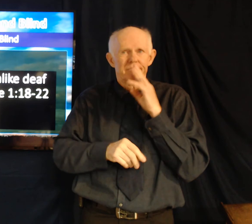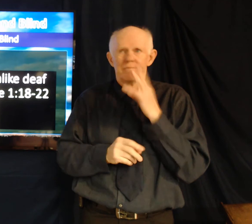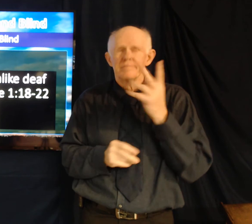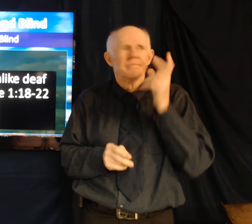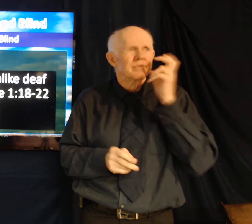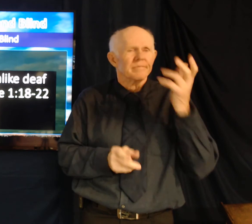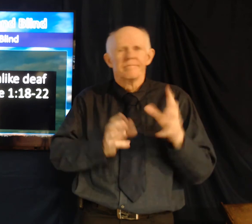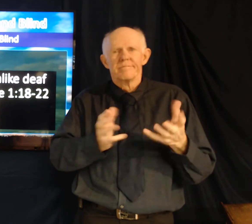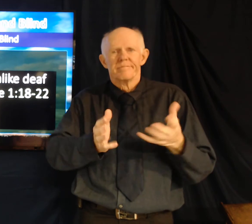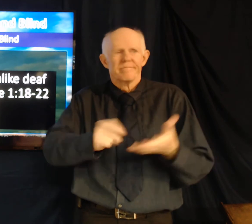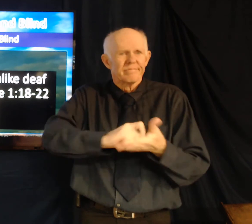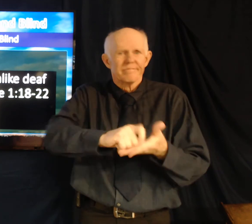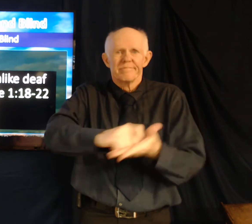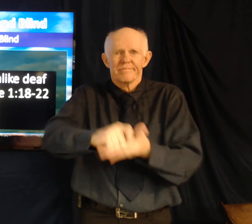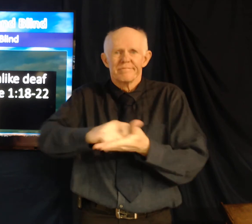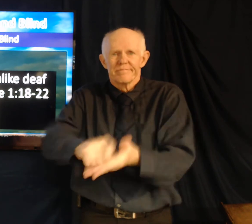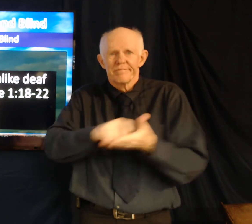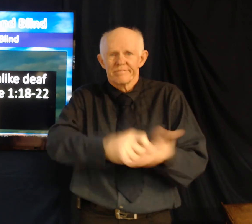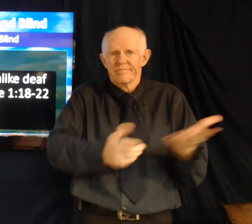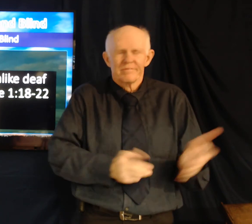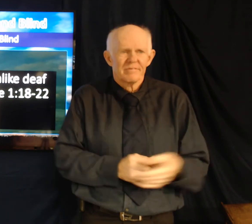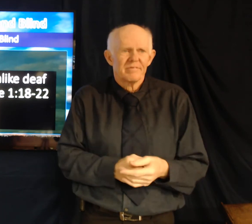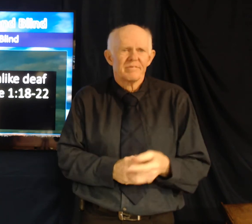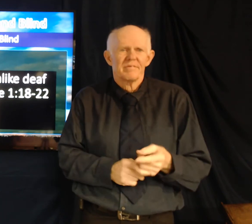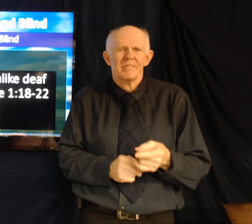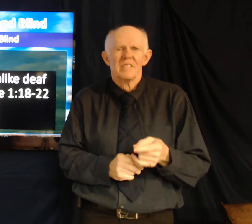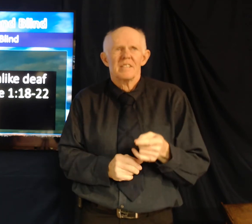And after nine months, after the baby was born, he could speak.